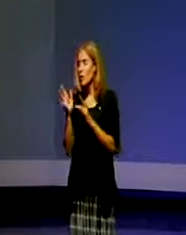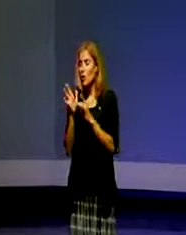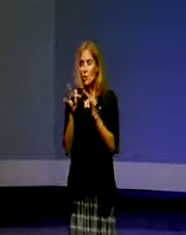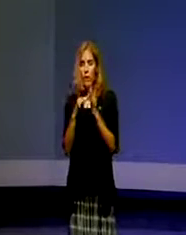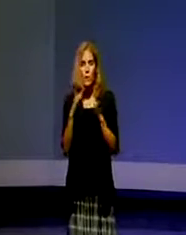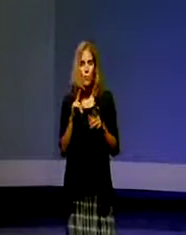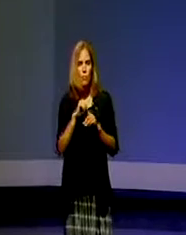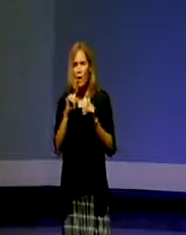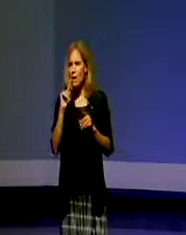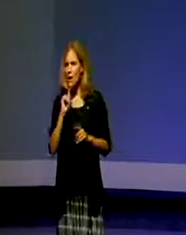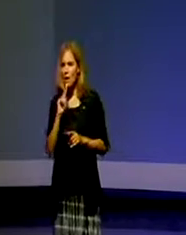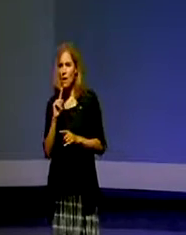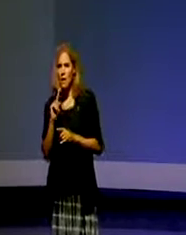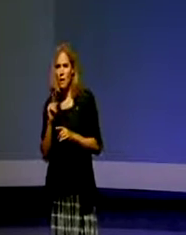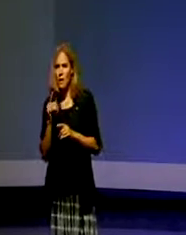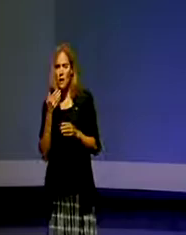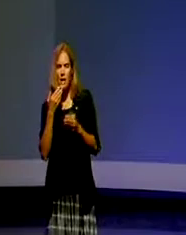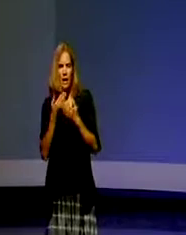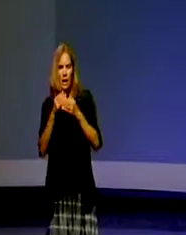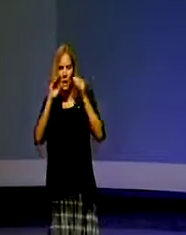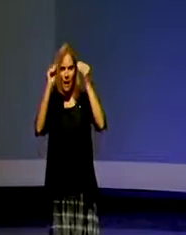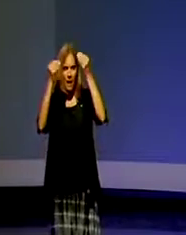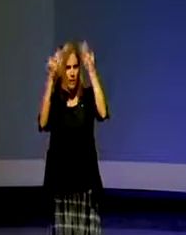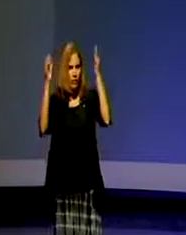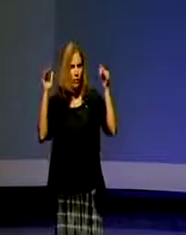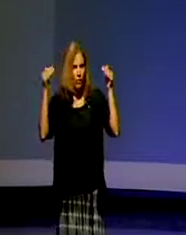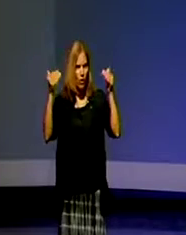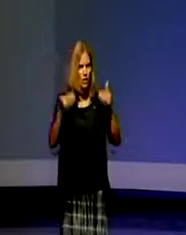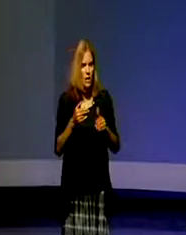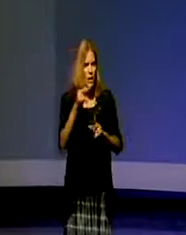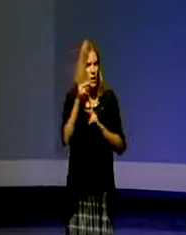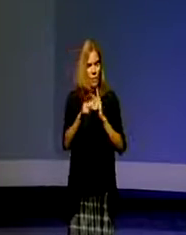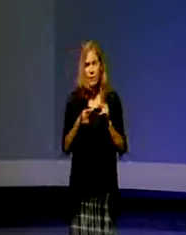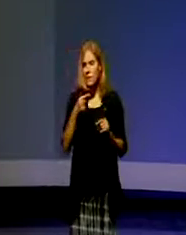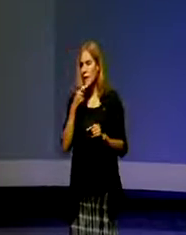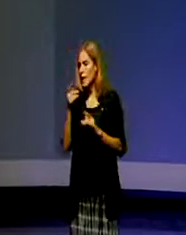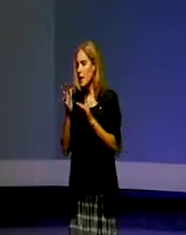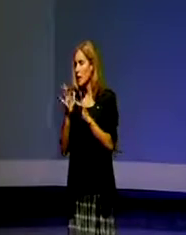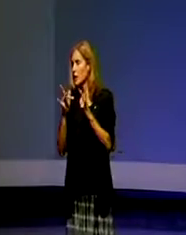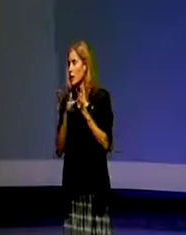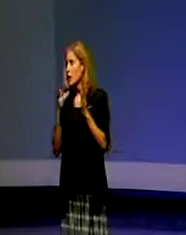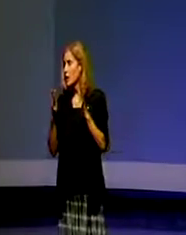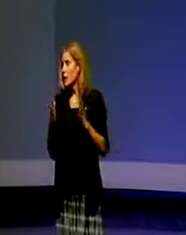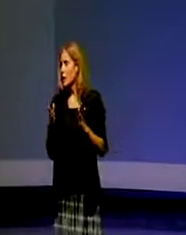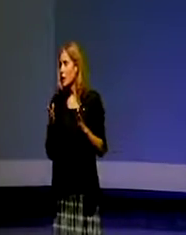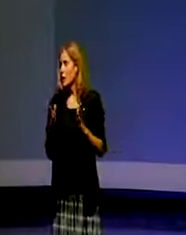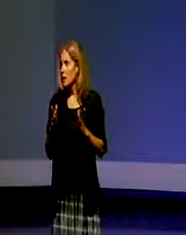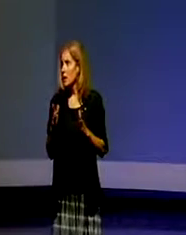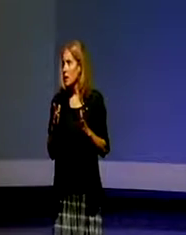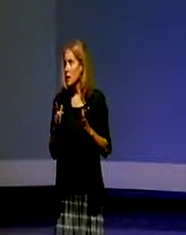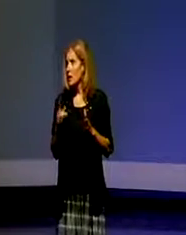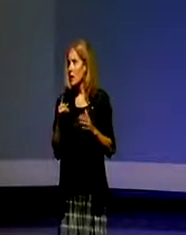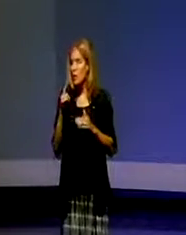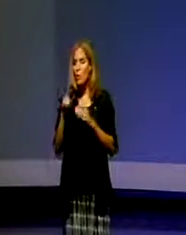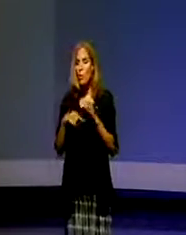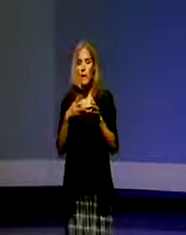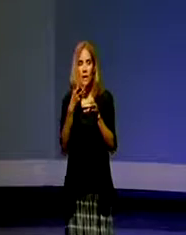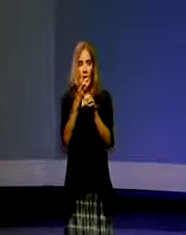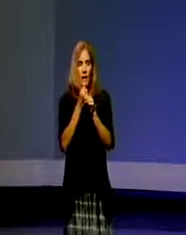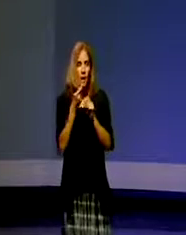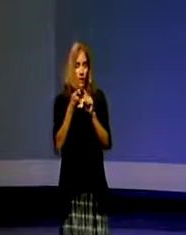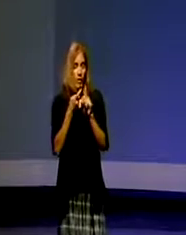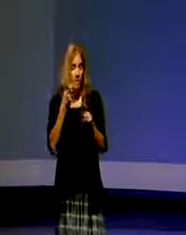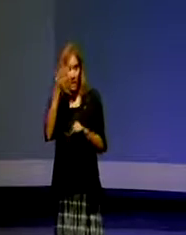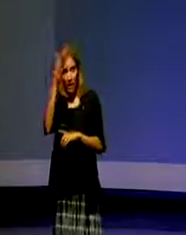but are anything but gospel-focused. A group of people that say Christianity is all about what we can gain from